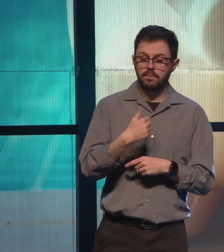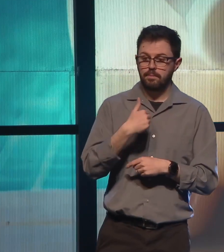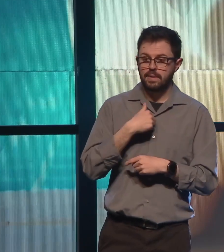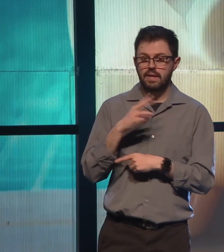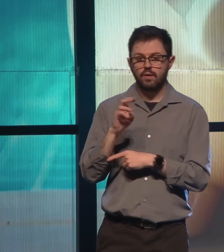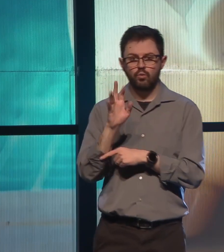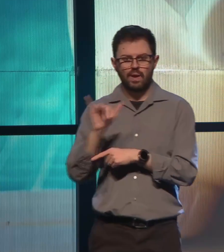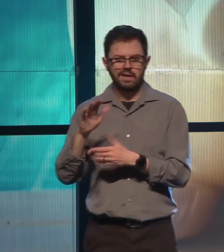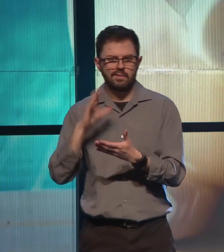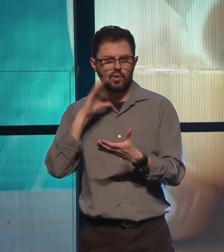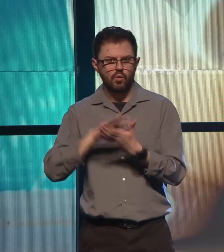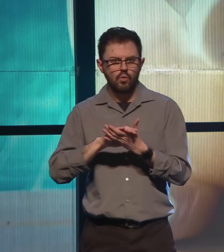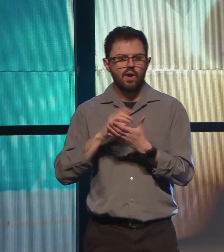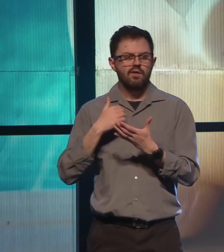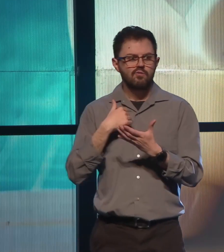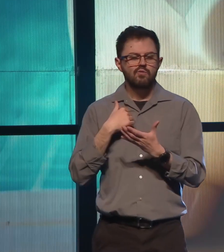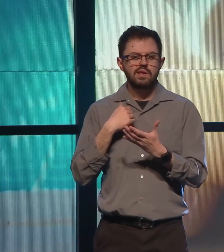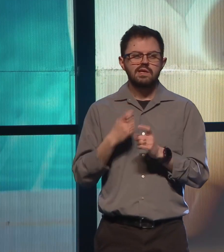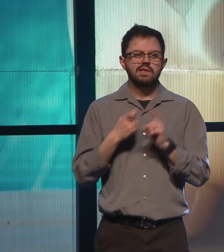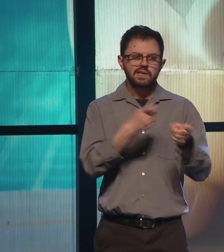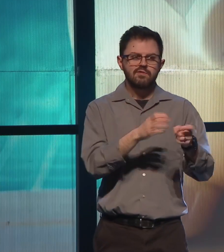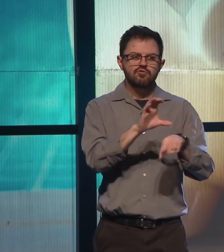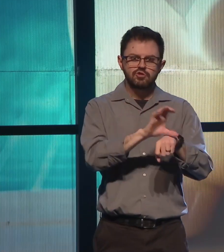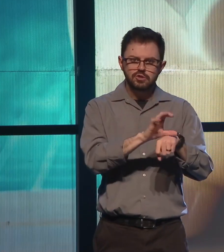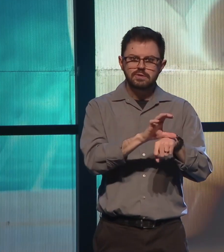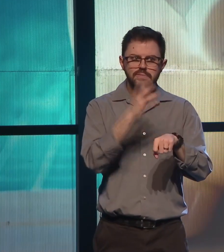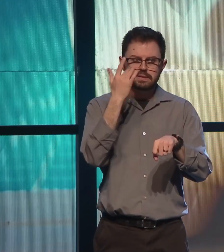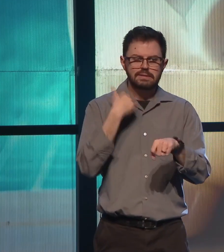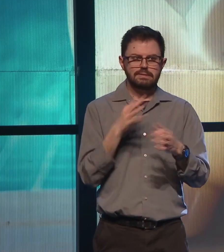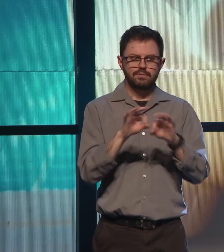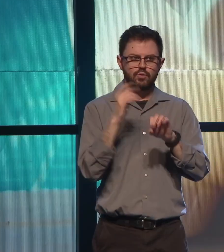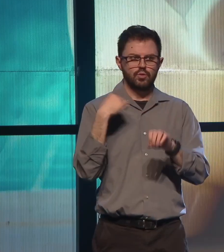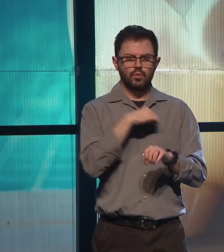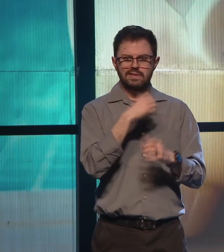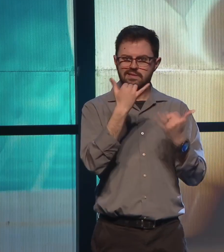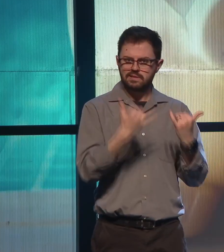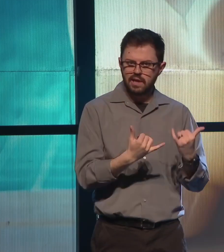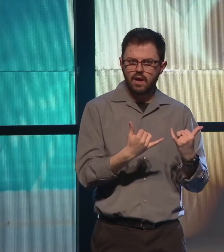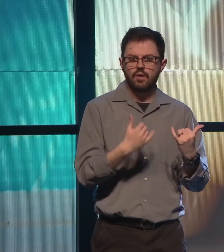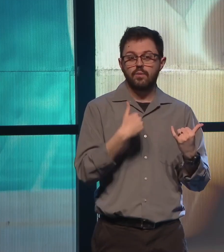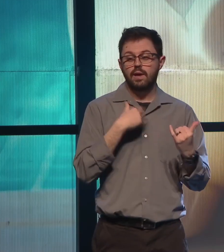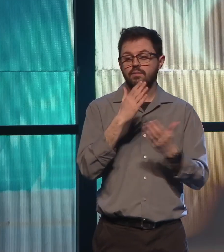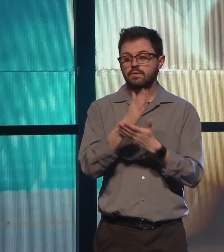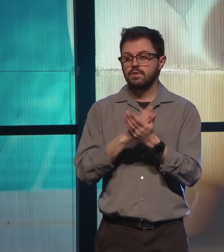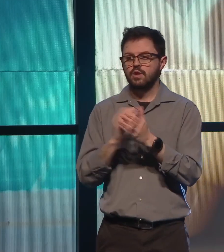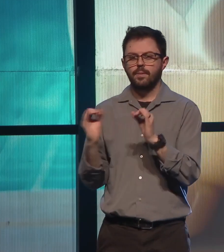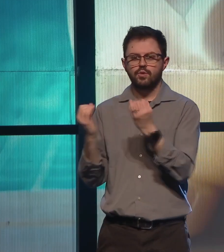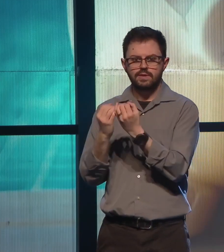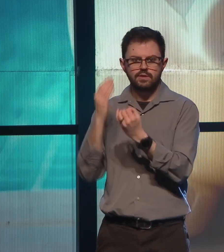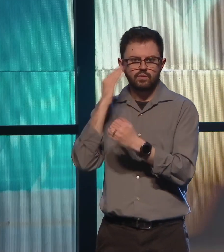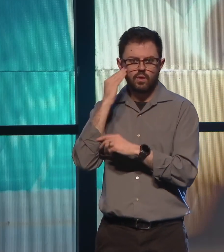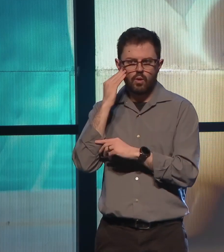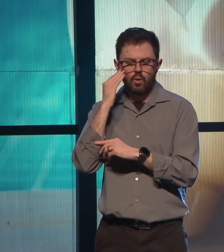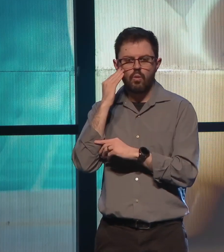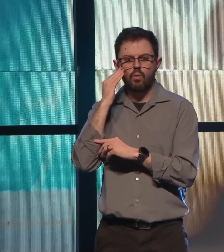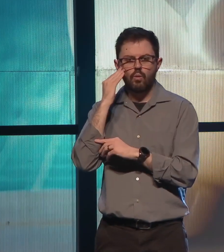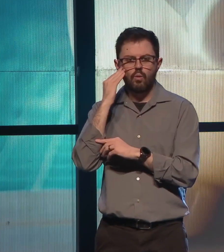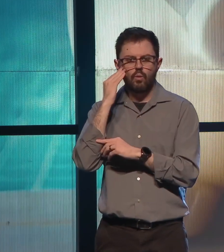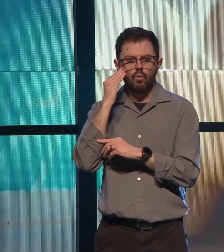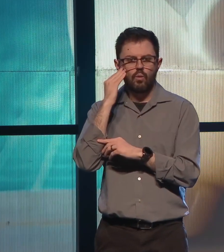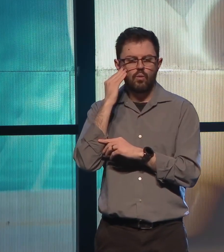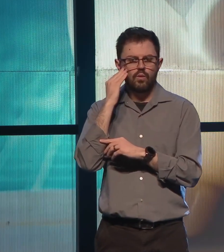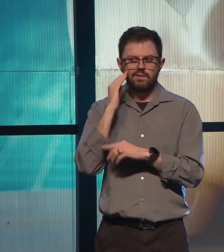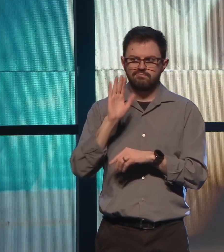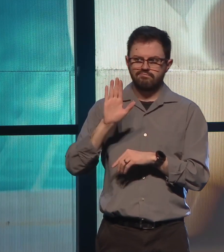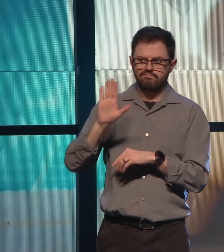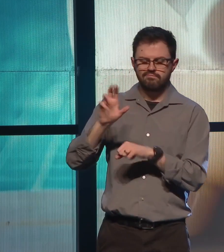to now, the general fund. This is important for us, what we're doing here. And we have some organizations that we know, like what their